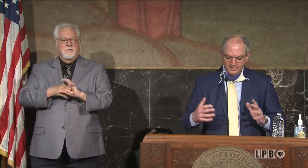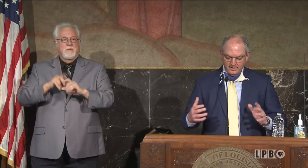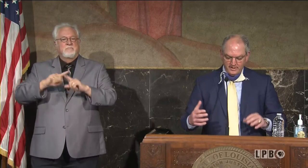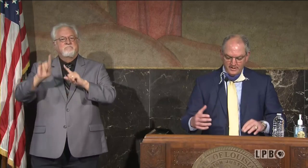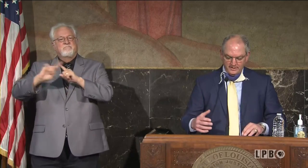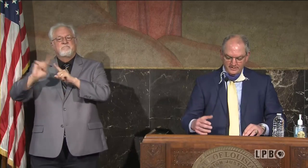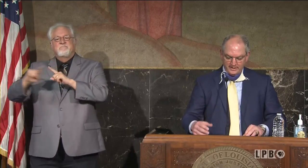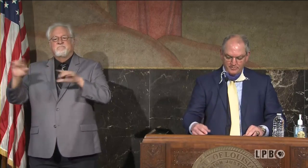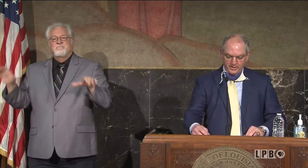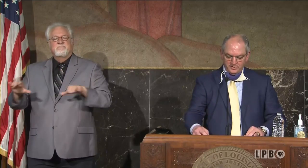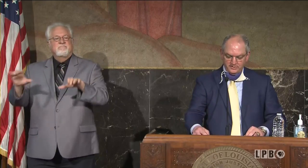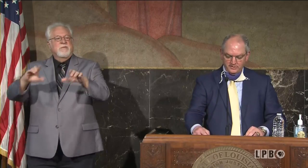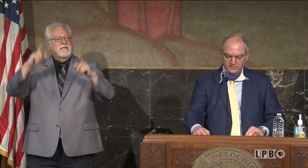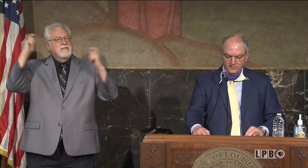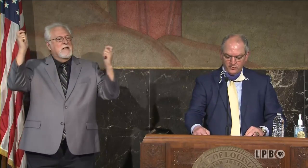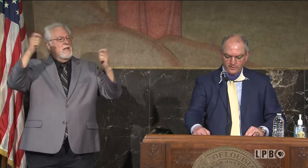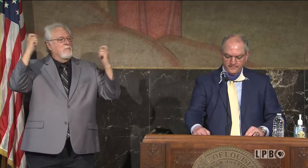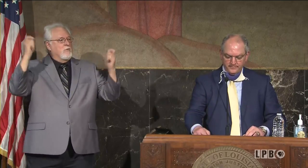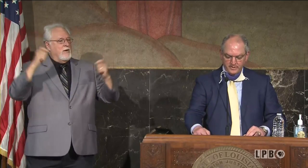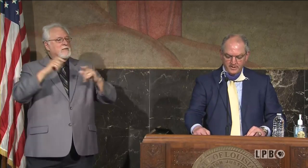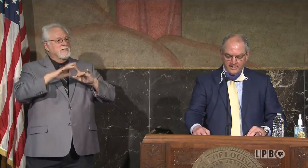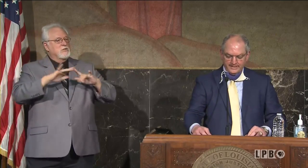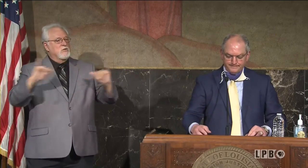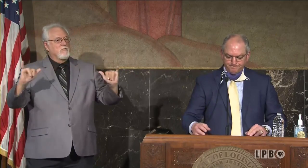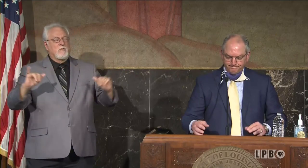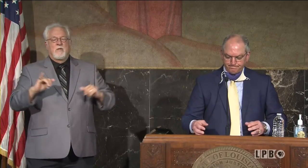various celebrations and so forth.